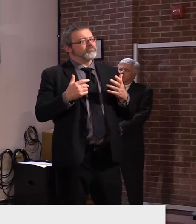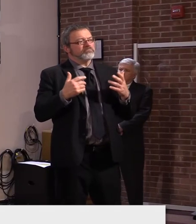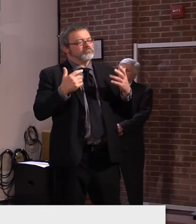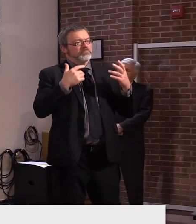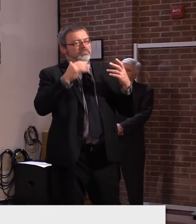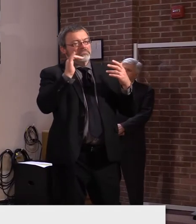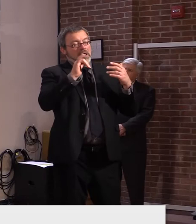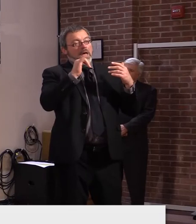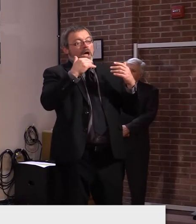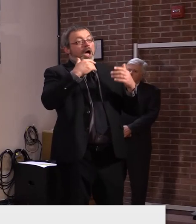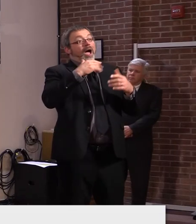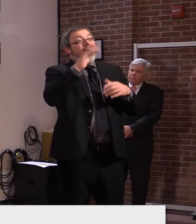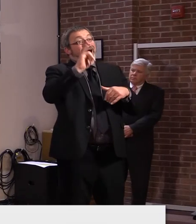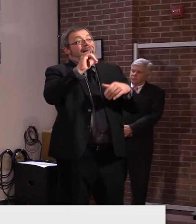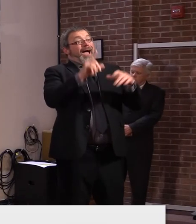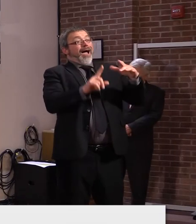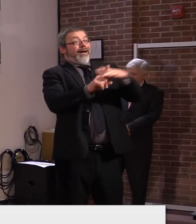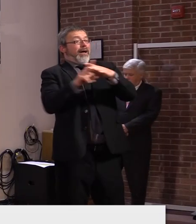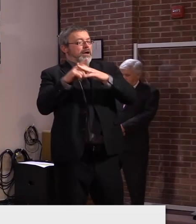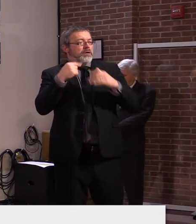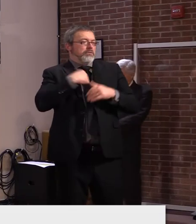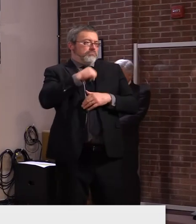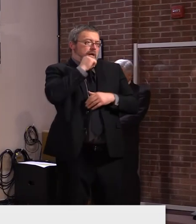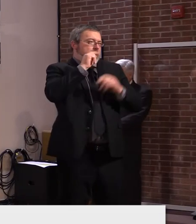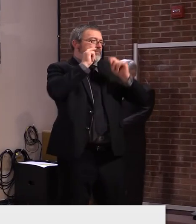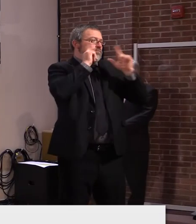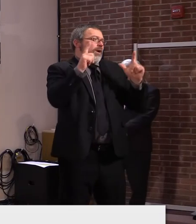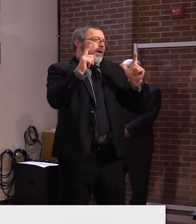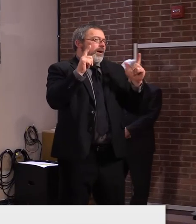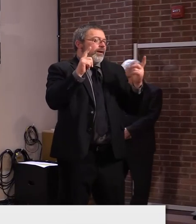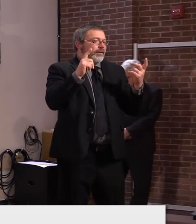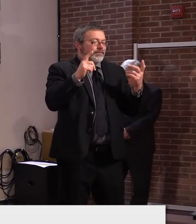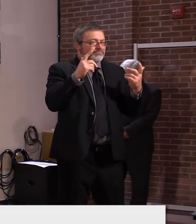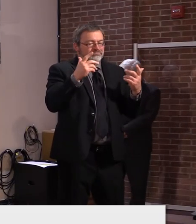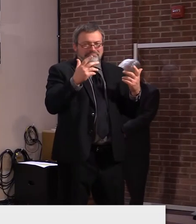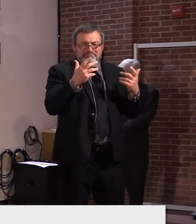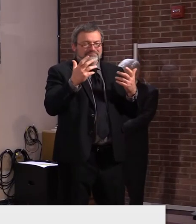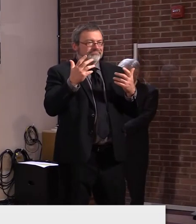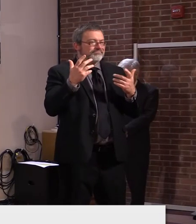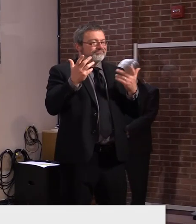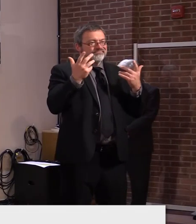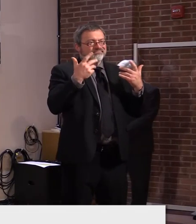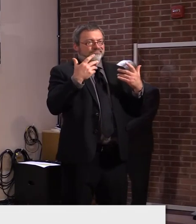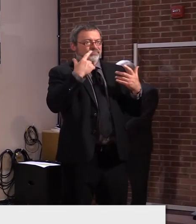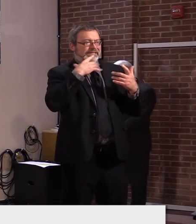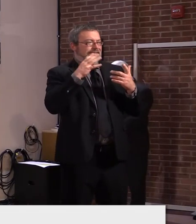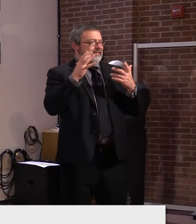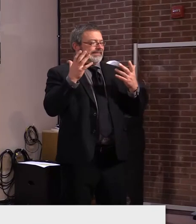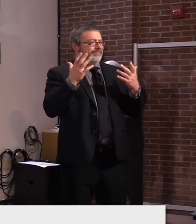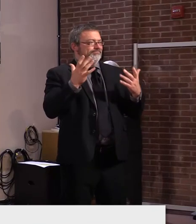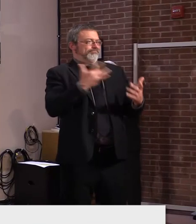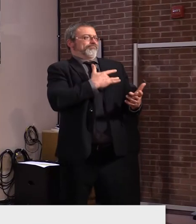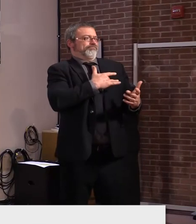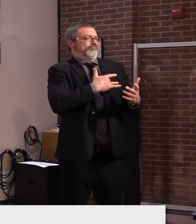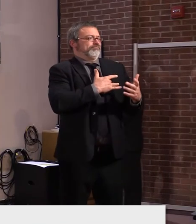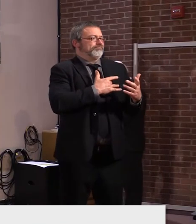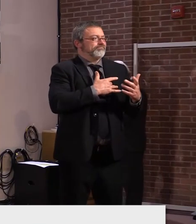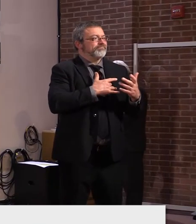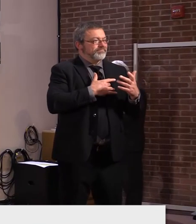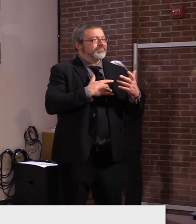concerns. We are still contemplating implementing a statewide data collection that will give us better insight more specifically